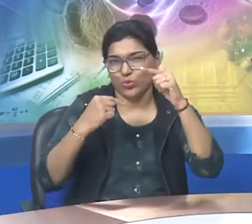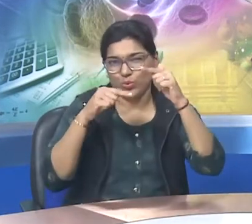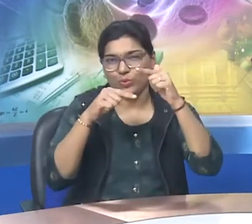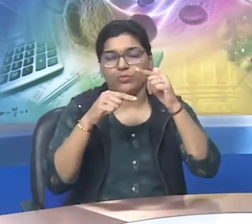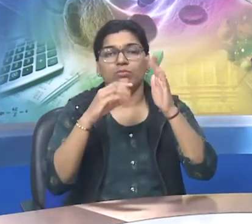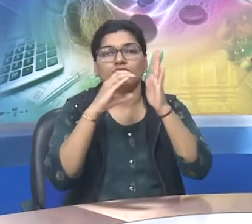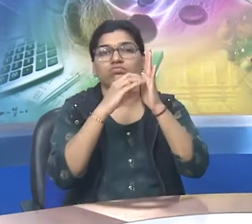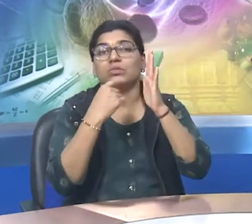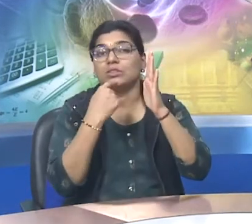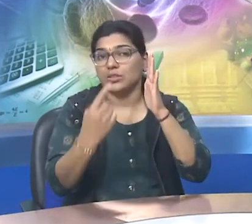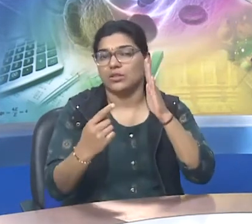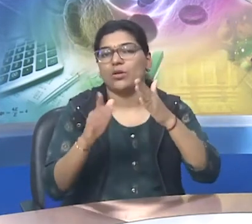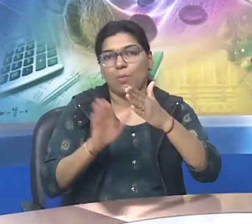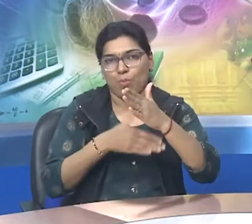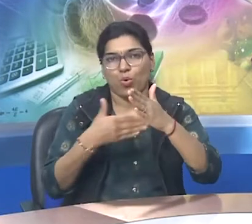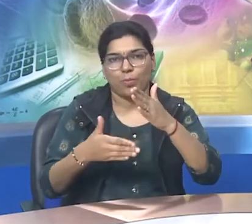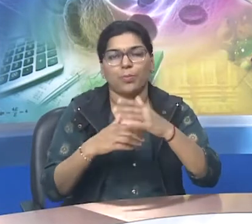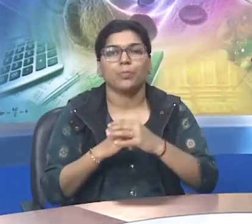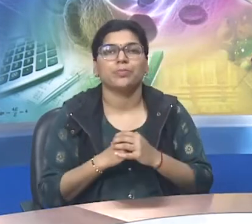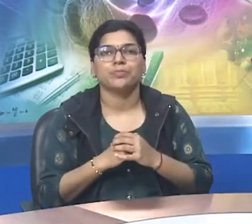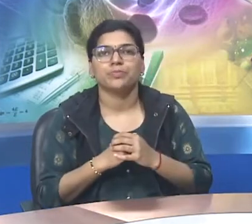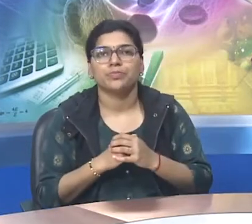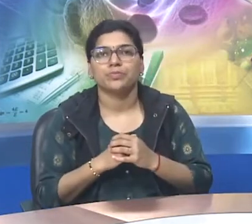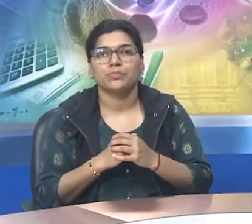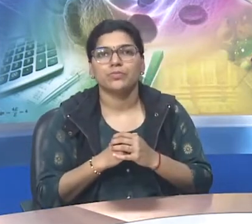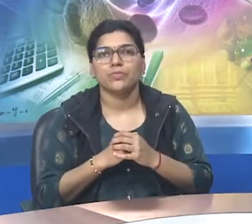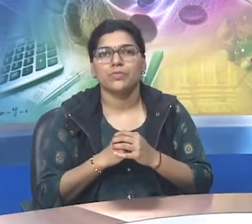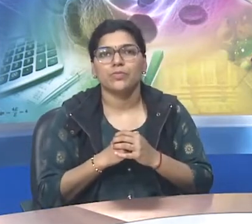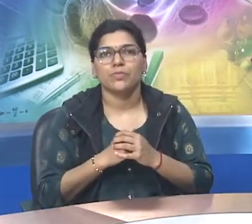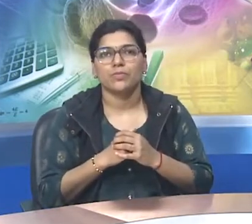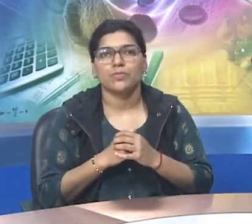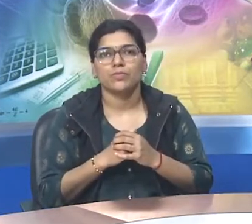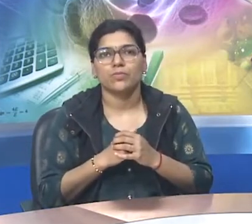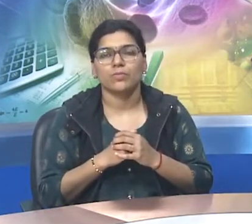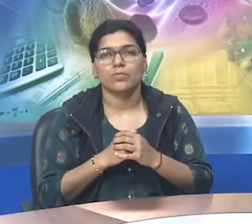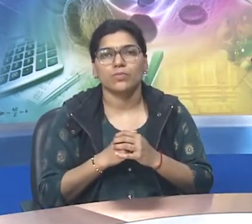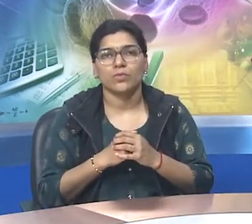Now further, this is the third paragraph from the poem.